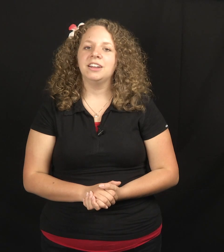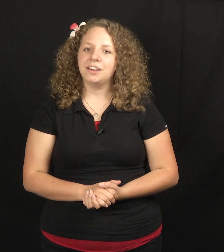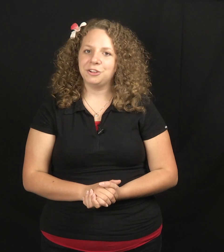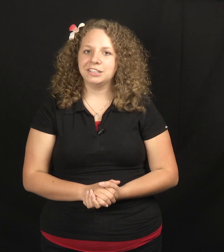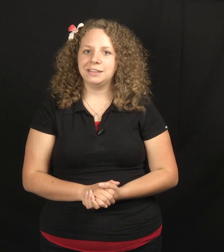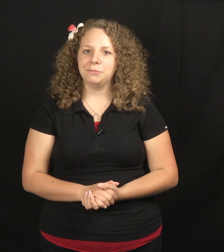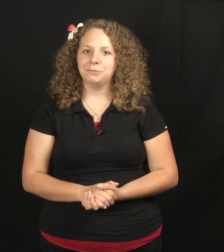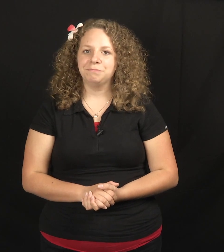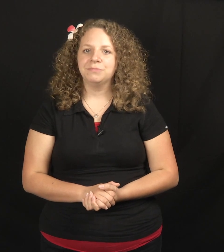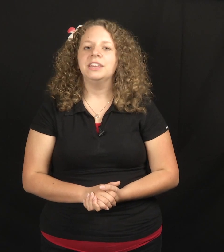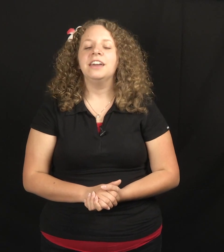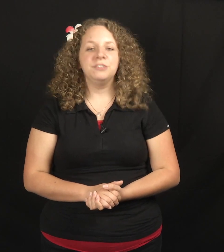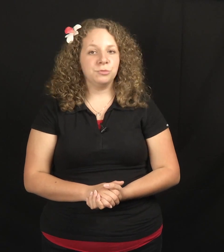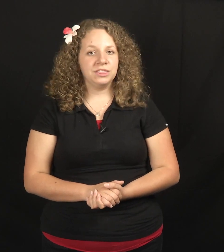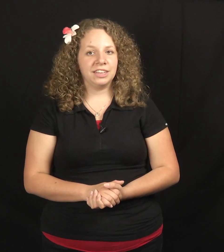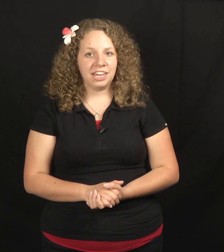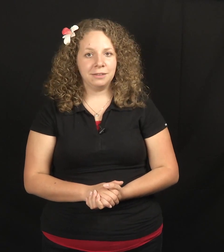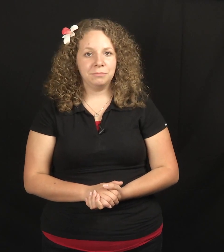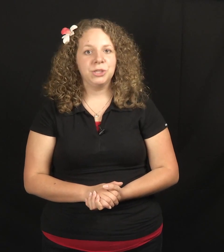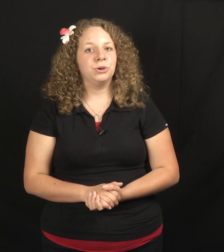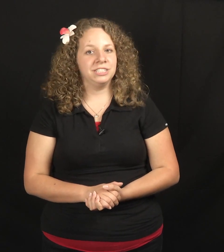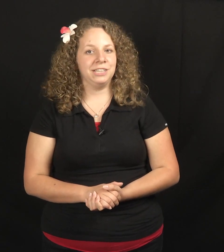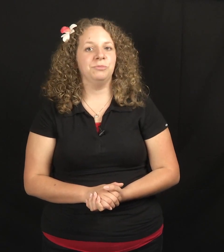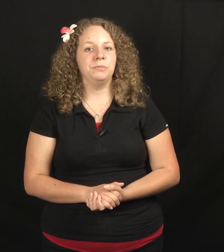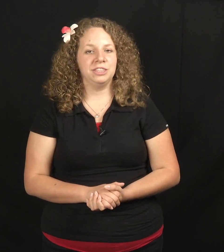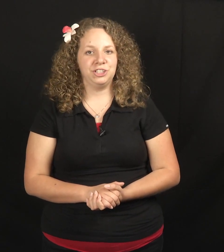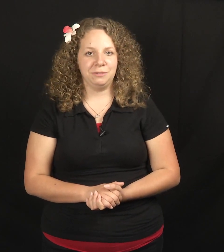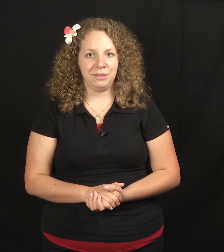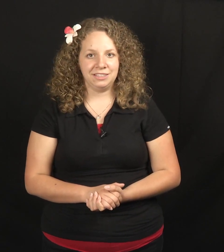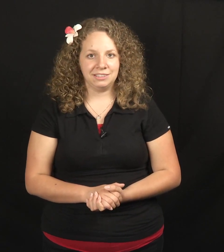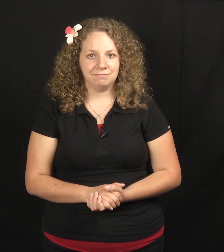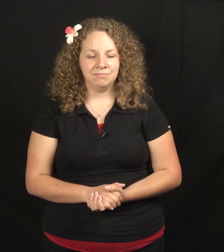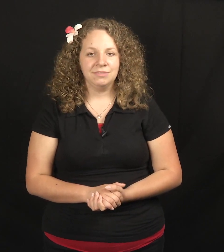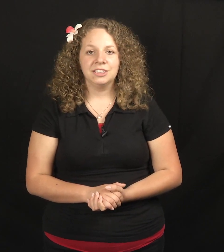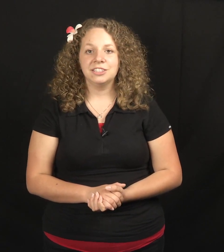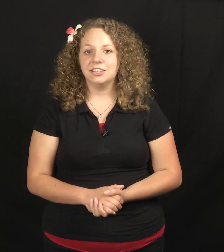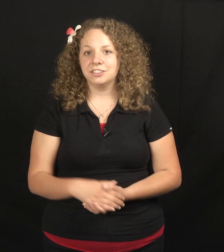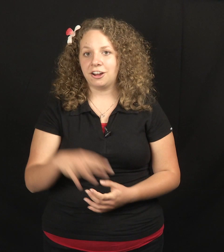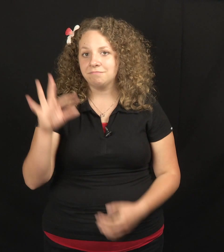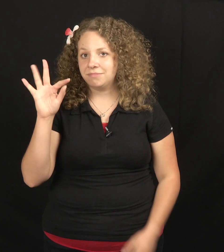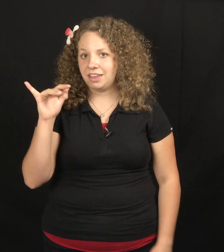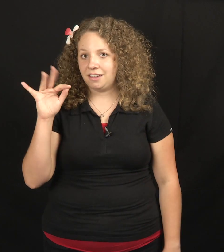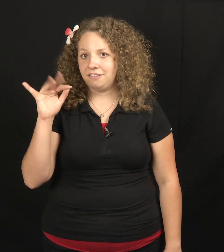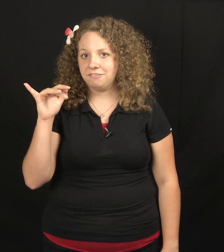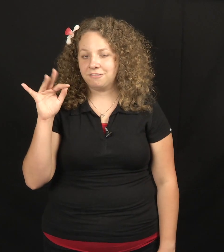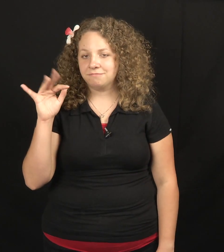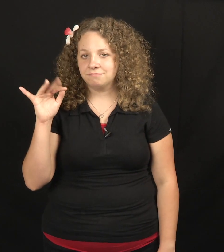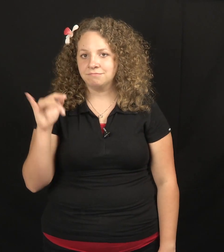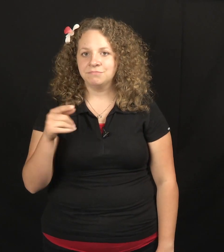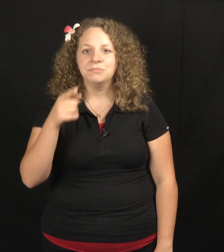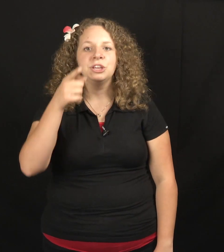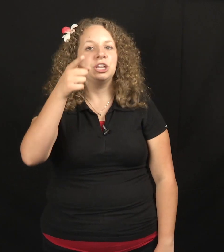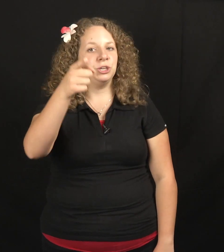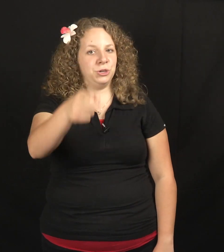Another example. If you win the game, your team will be the champions. The signs are if,